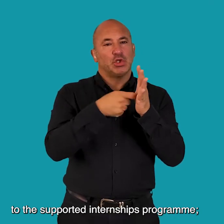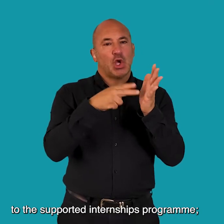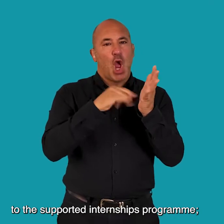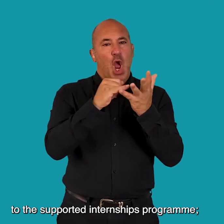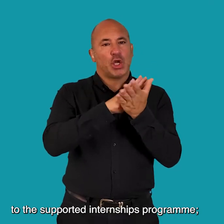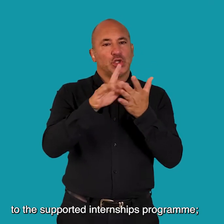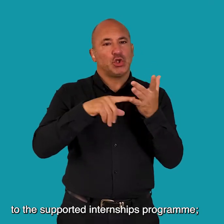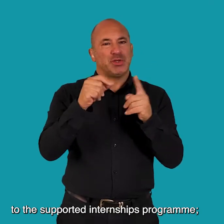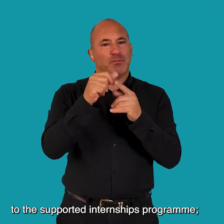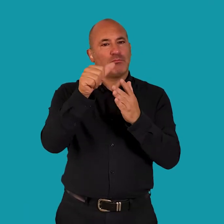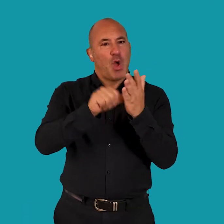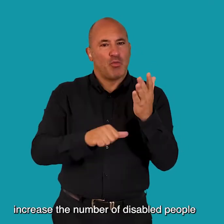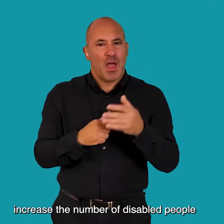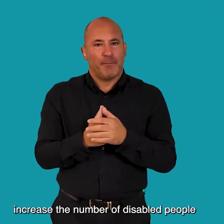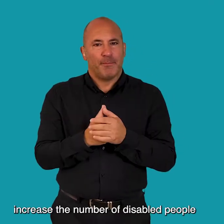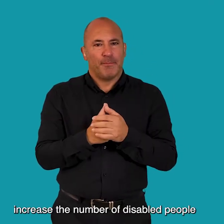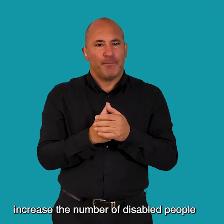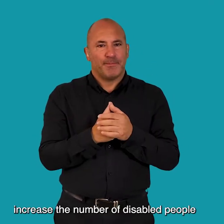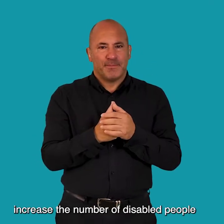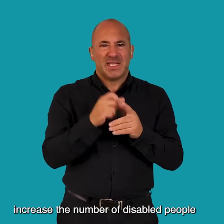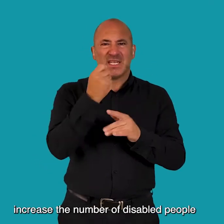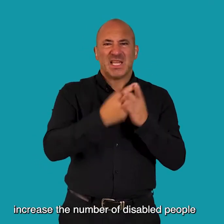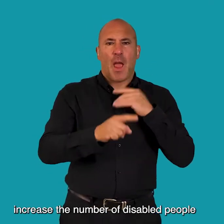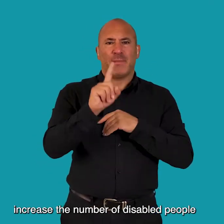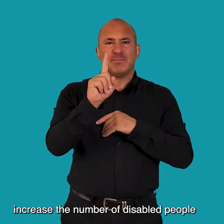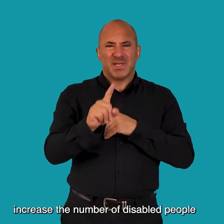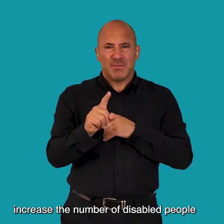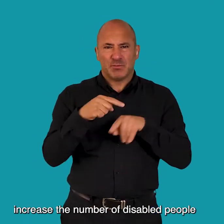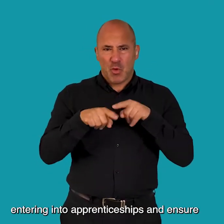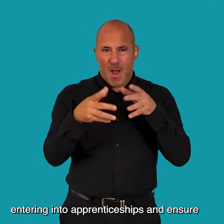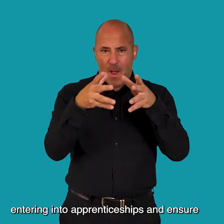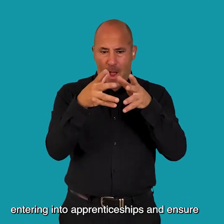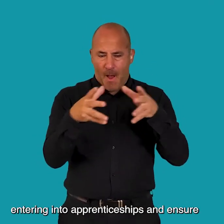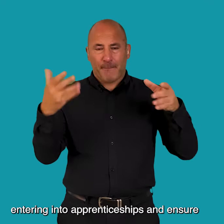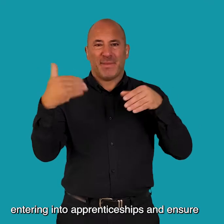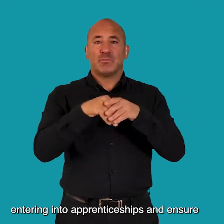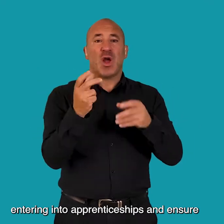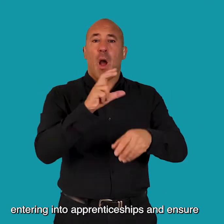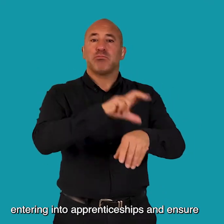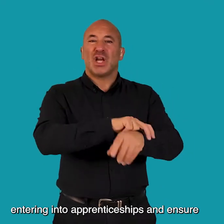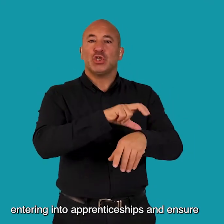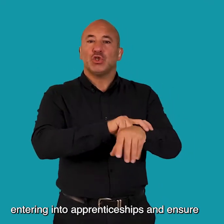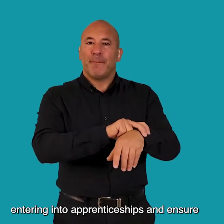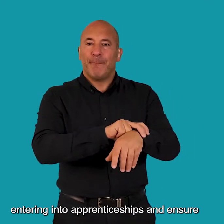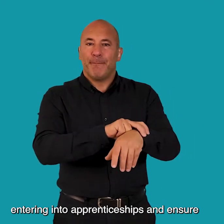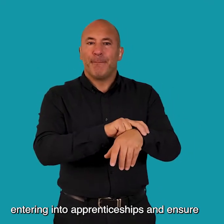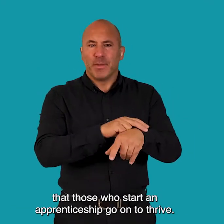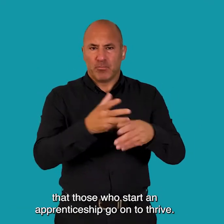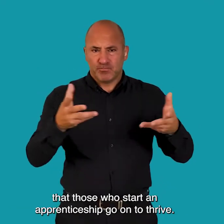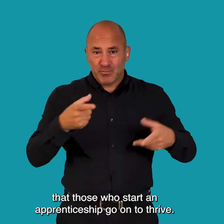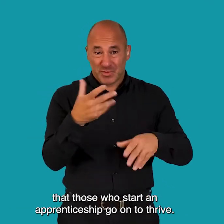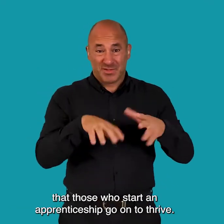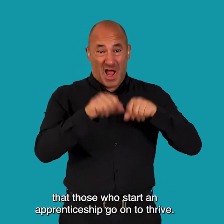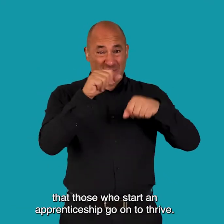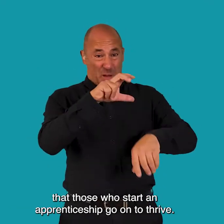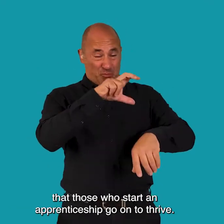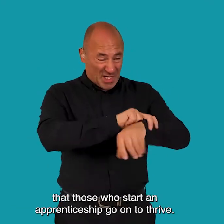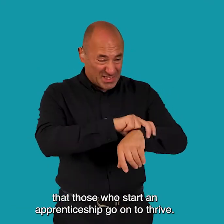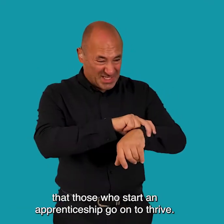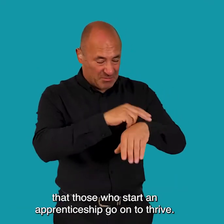programme, and increase the number of disabled people entering into apprenticeships and ensure that those who start an apprenticeship go